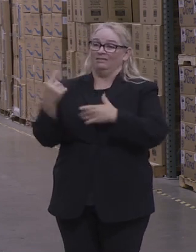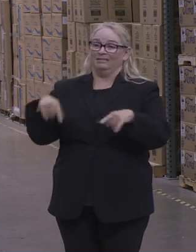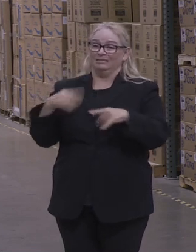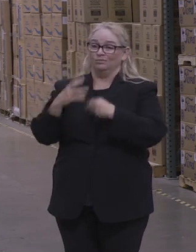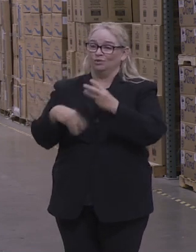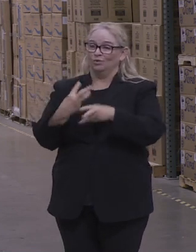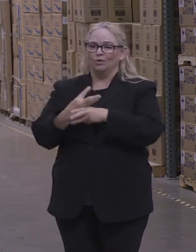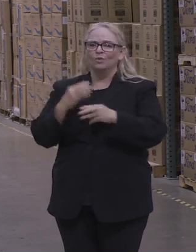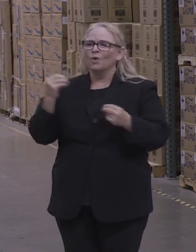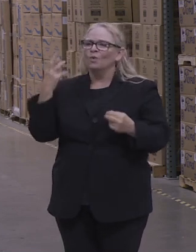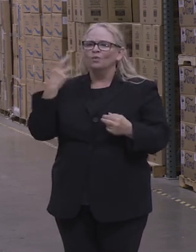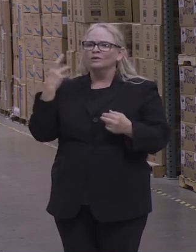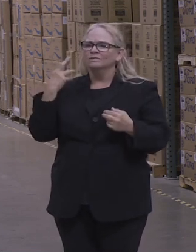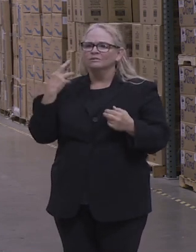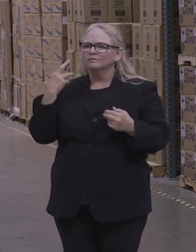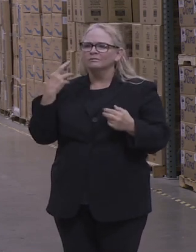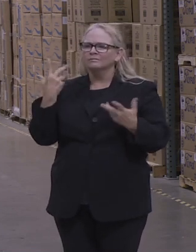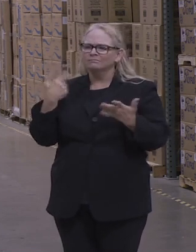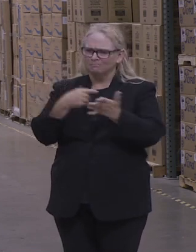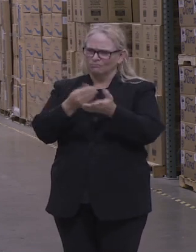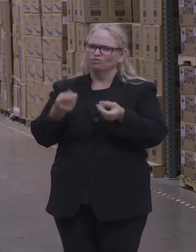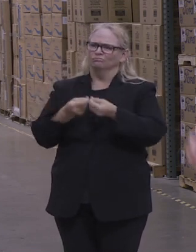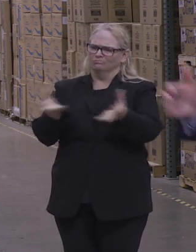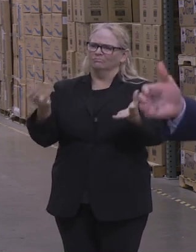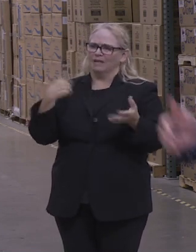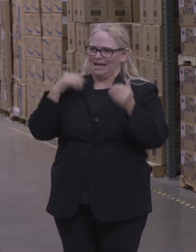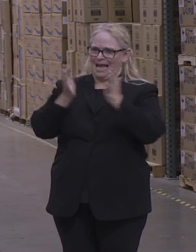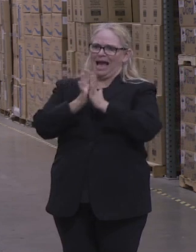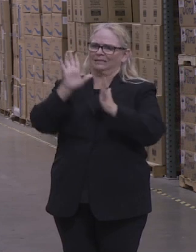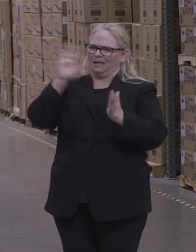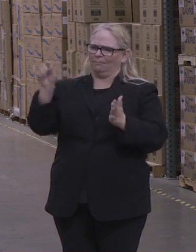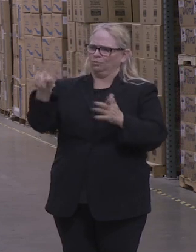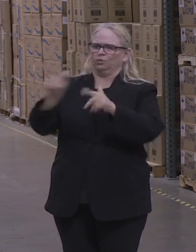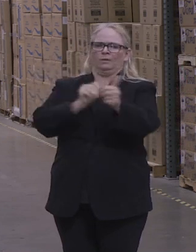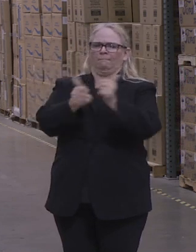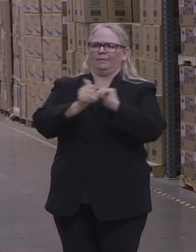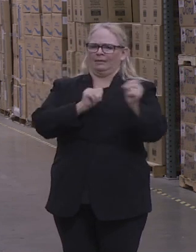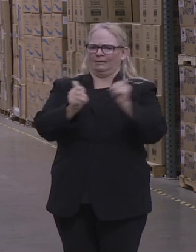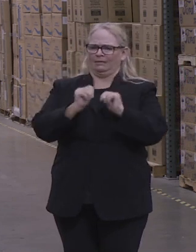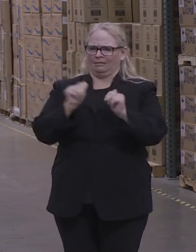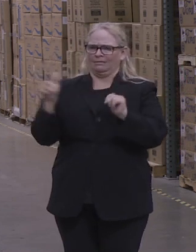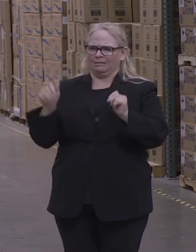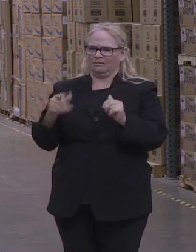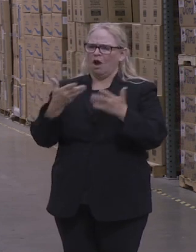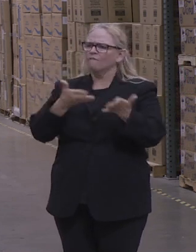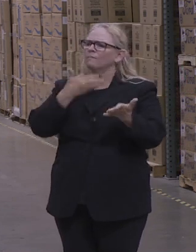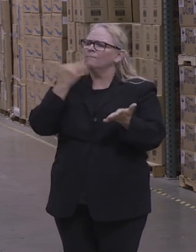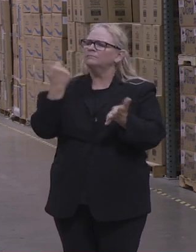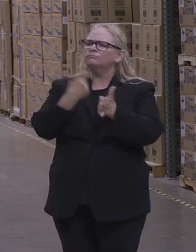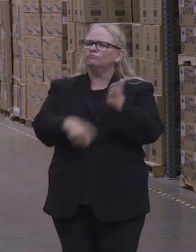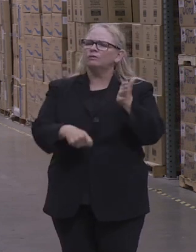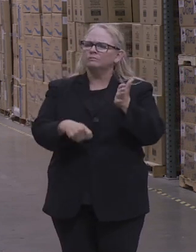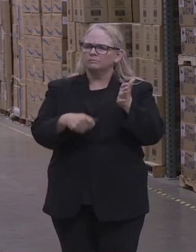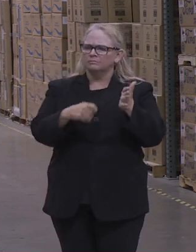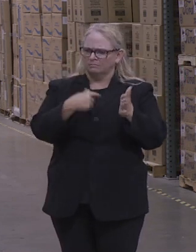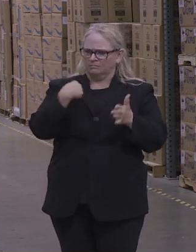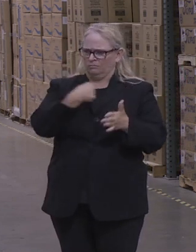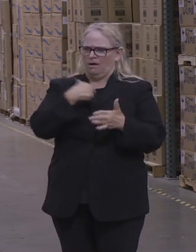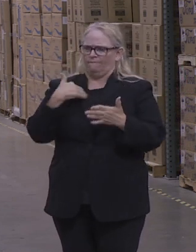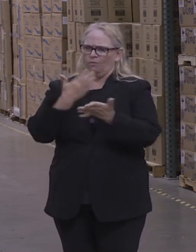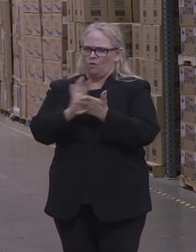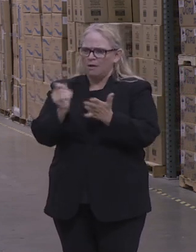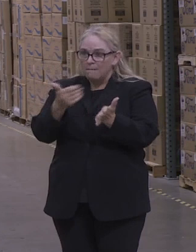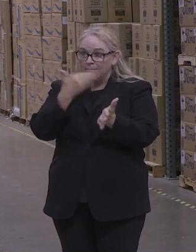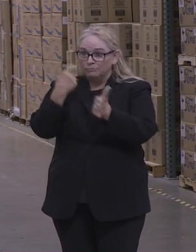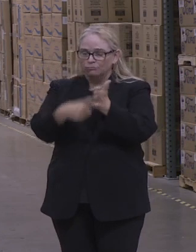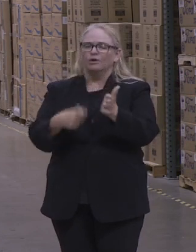going forward through our master efforts in terms of the master contracts. I want to thank, by the way, all of the